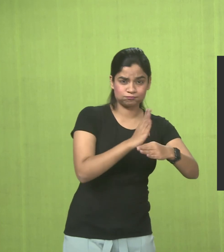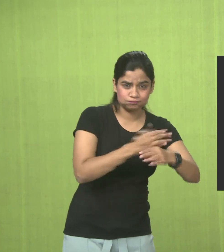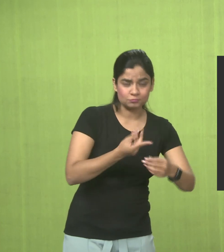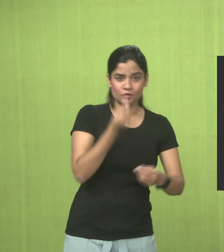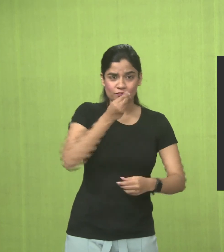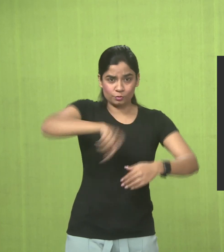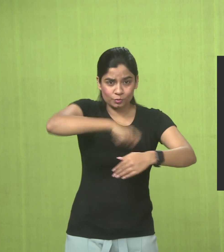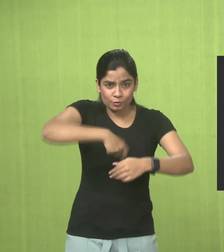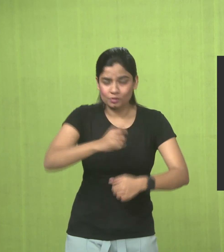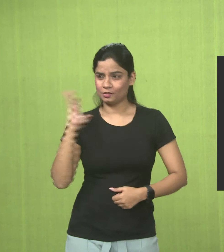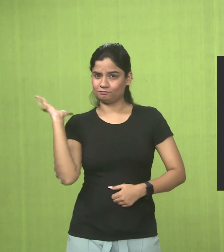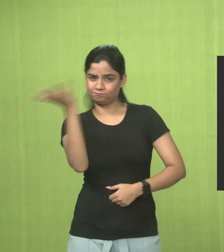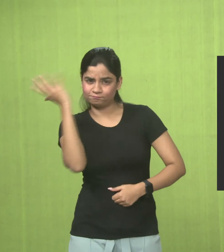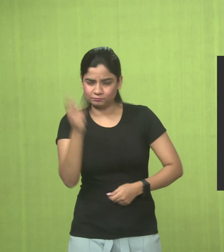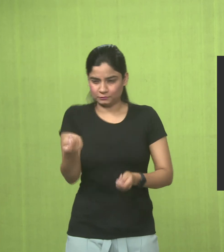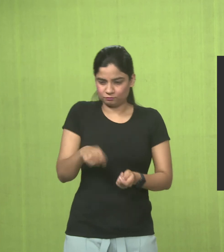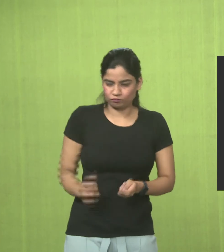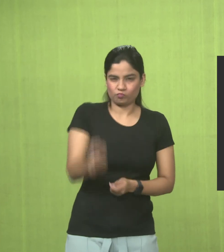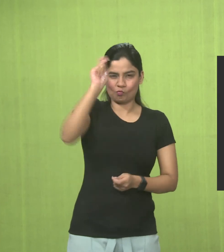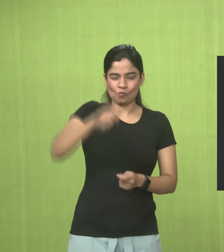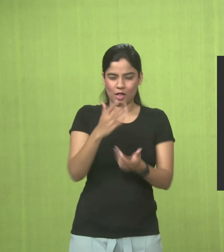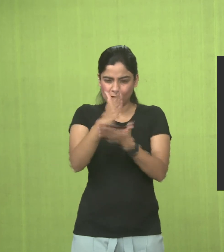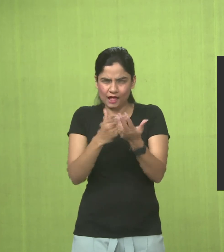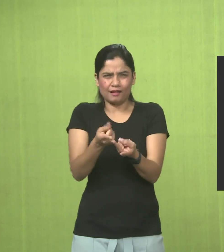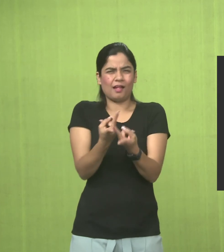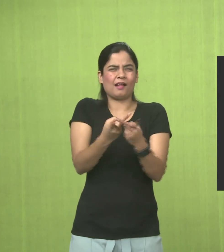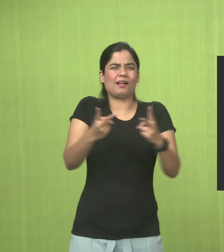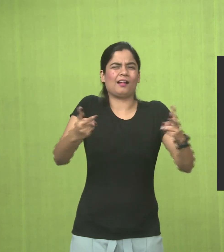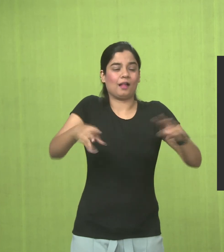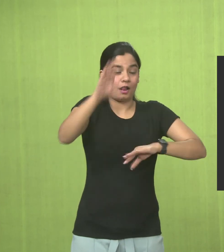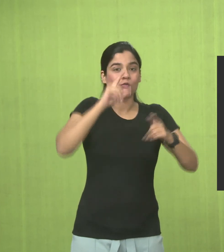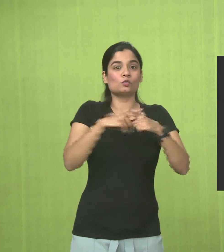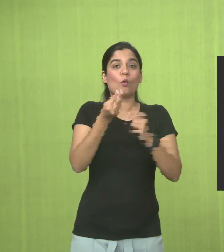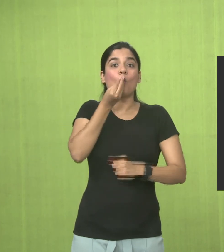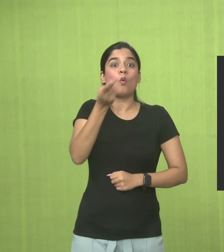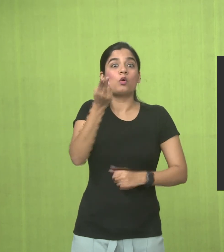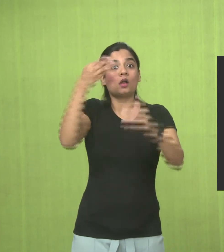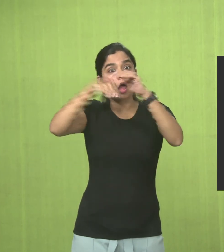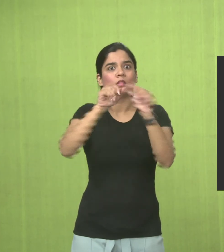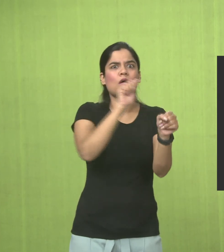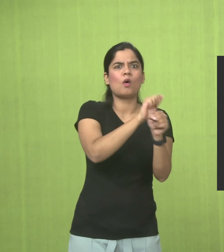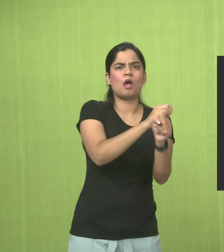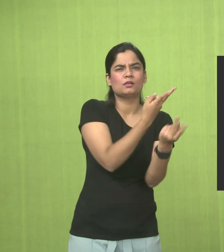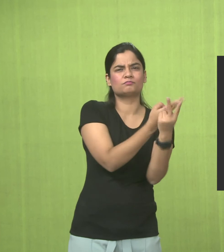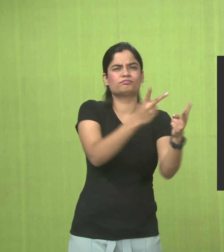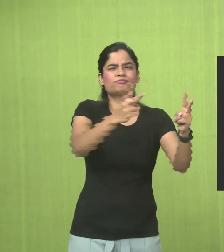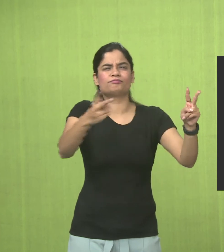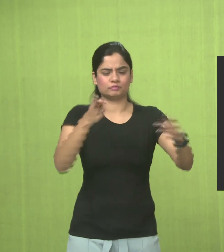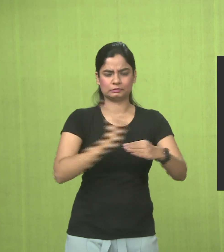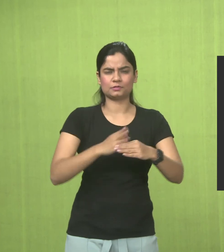Food and nutrition, labs, dietary, food product testers, kitchen food assistants, ambassadors